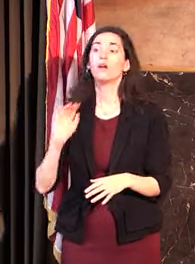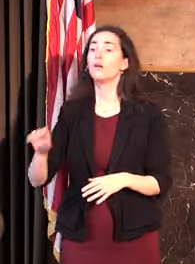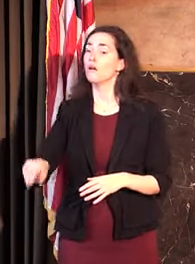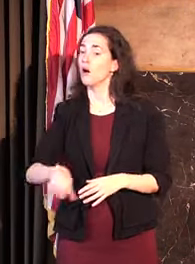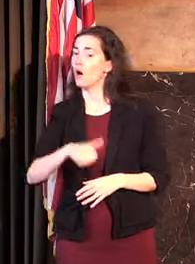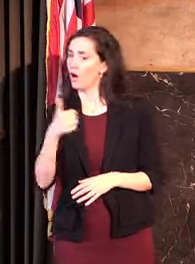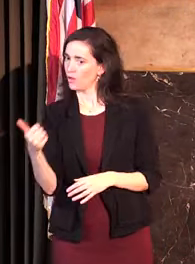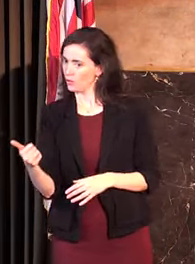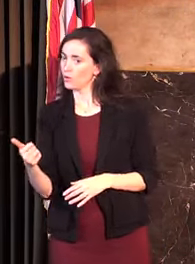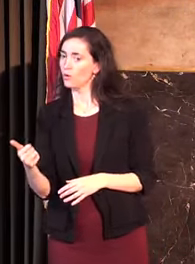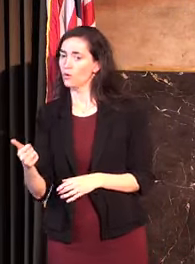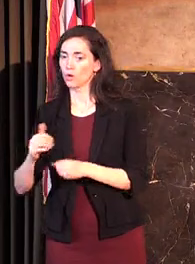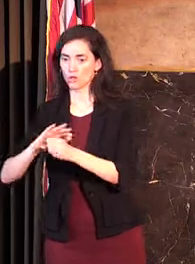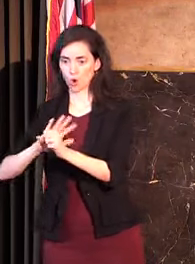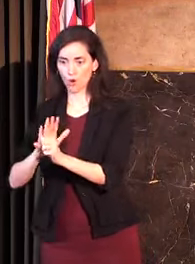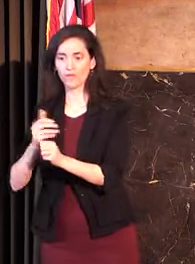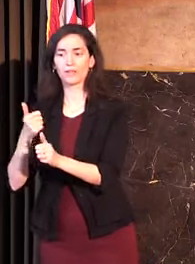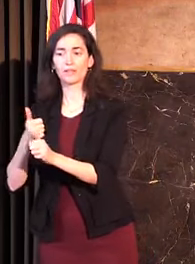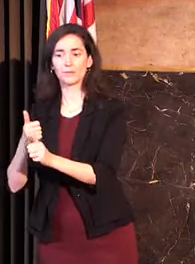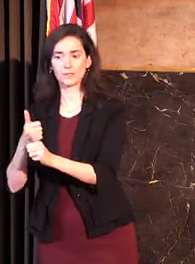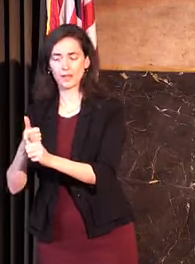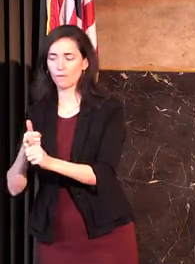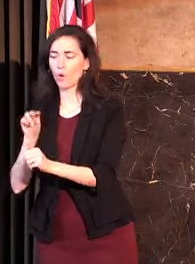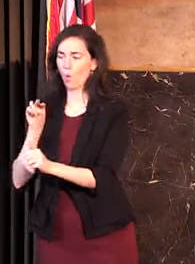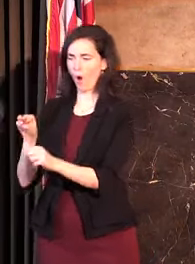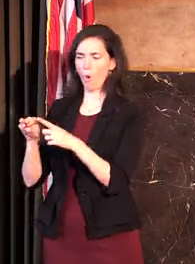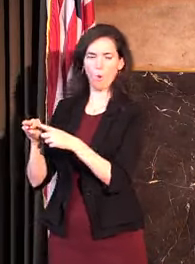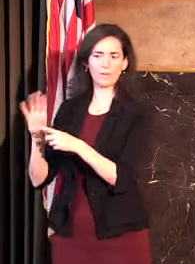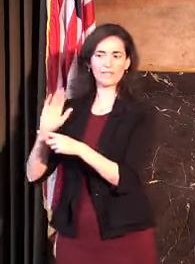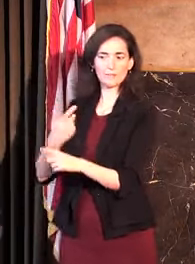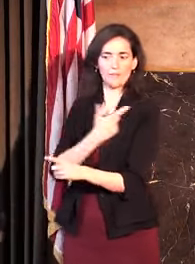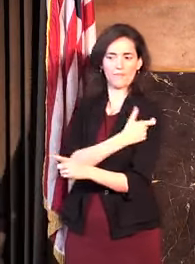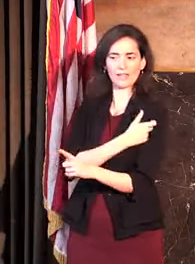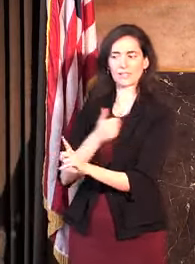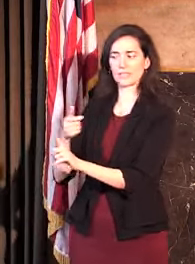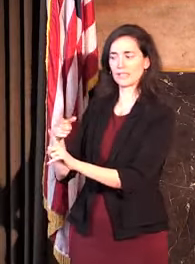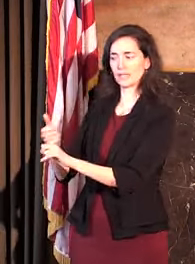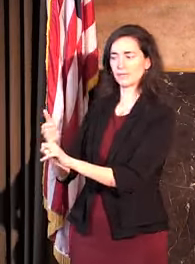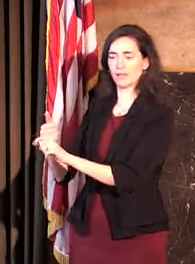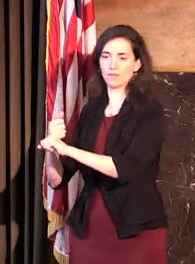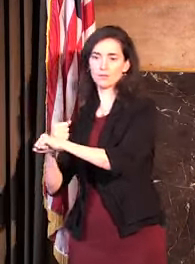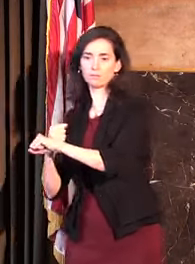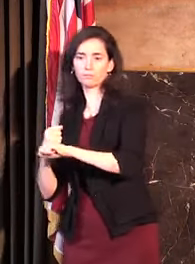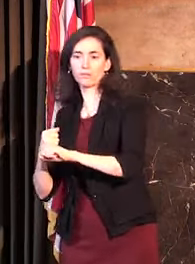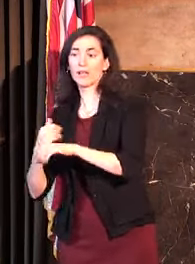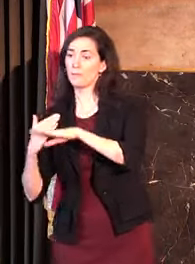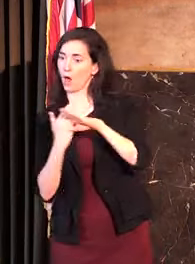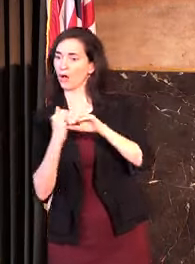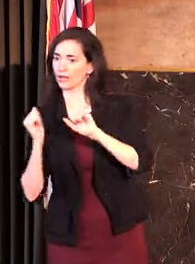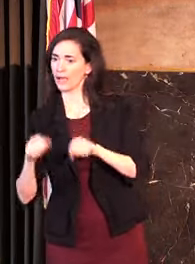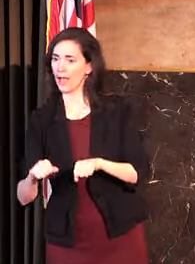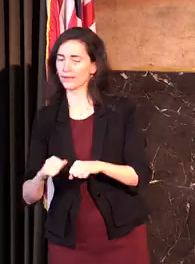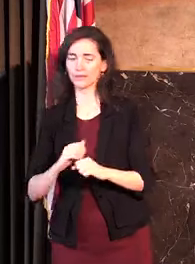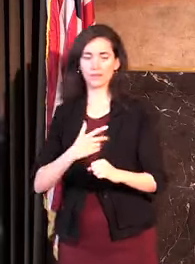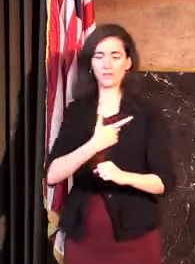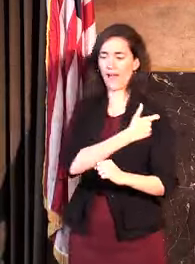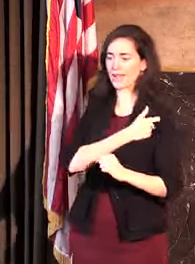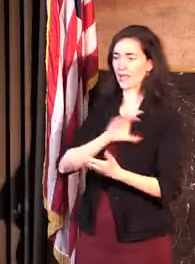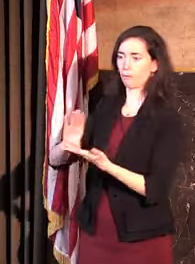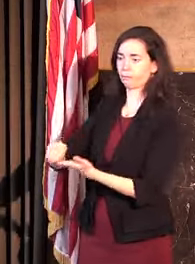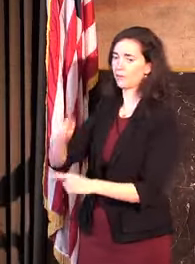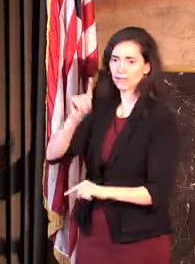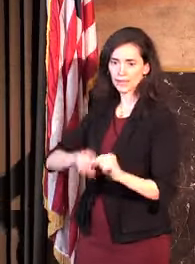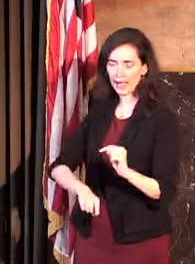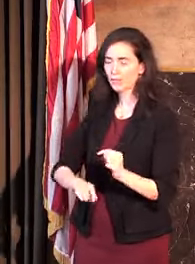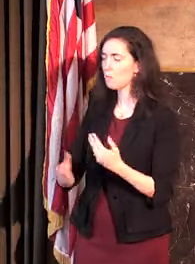have resistance to the vaccines. Thankfully, they didn't prove to be all that transmissible and didn't cause a problem here